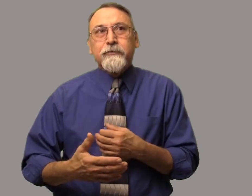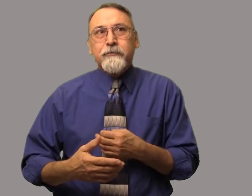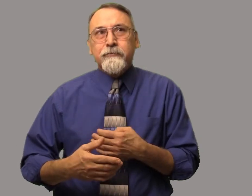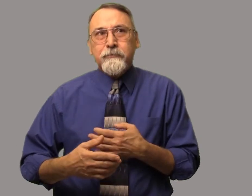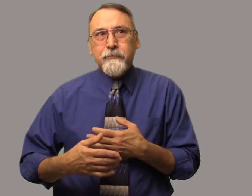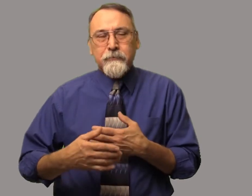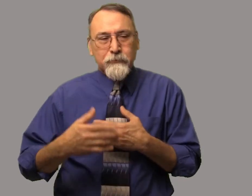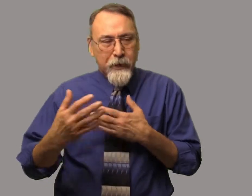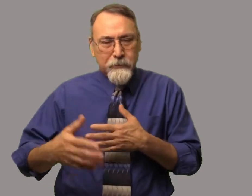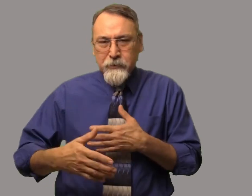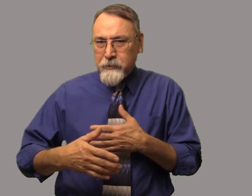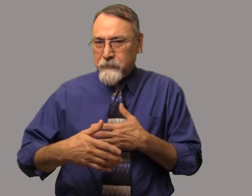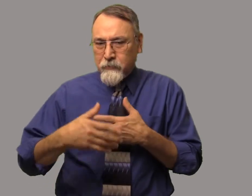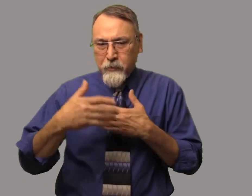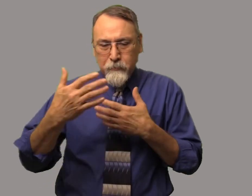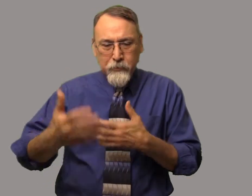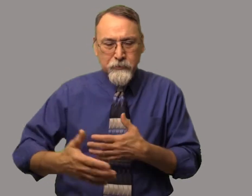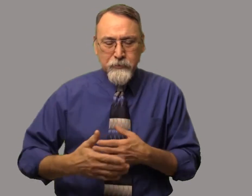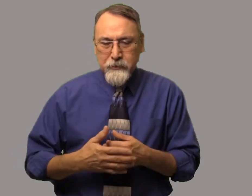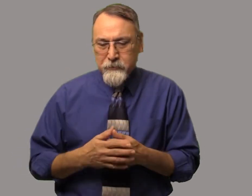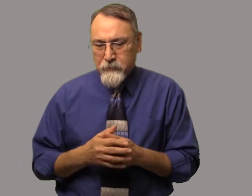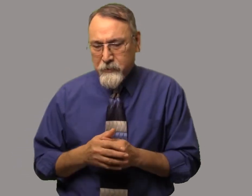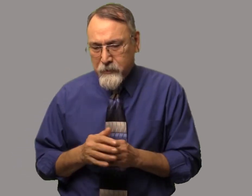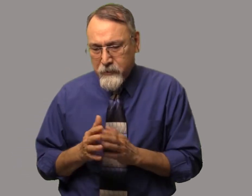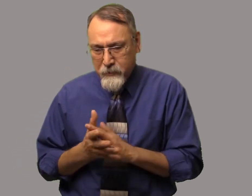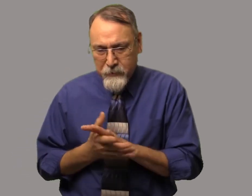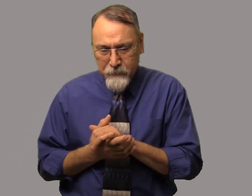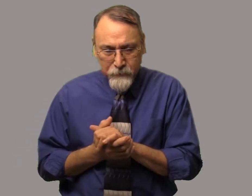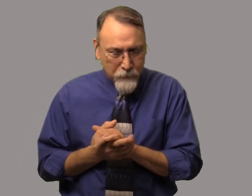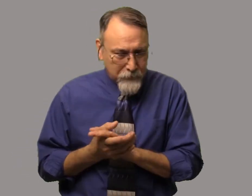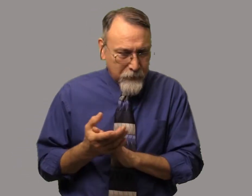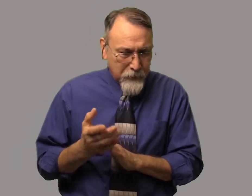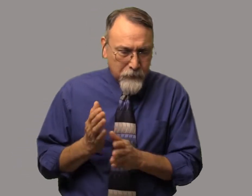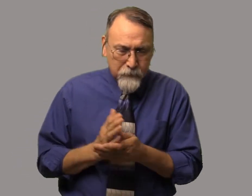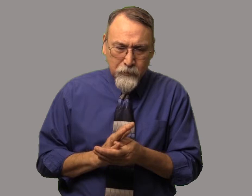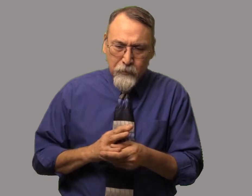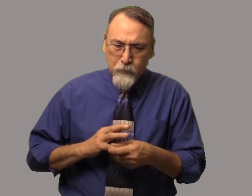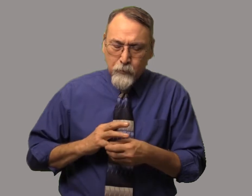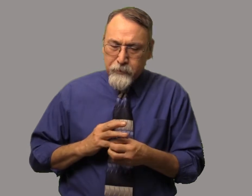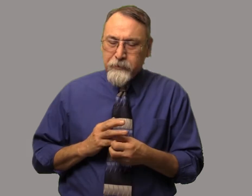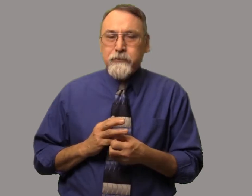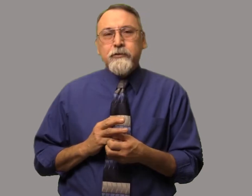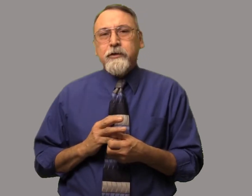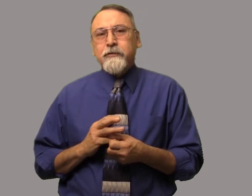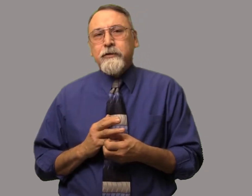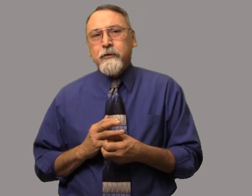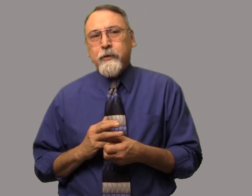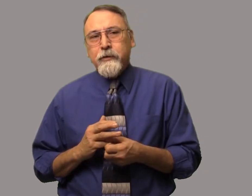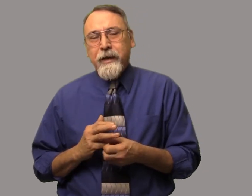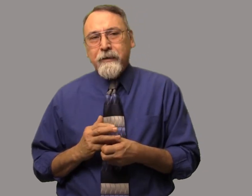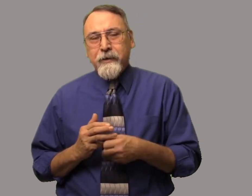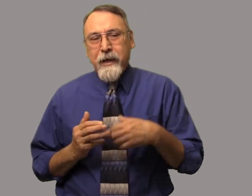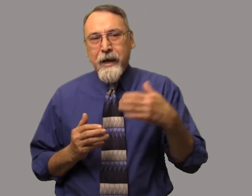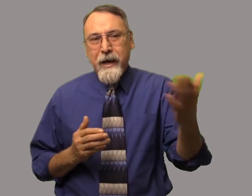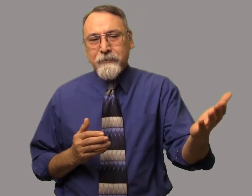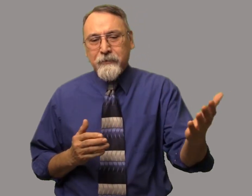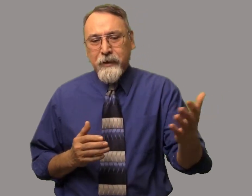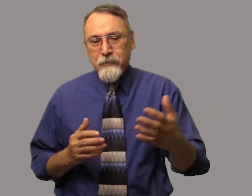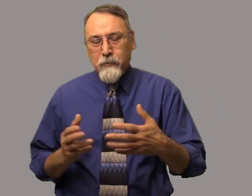address tragedies or emergencies of sort. So one of the things you should consider whether you can have a hot site or